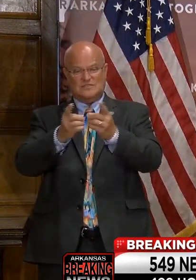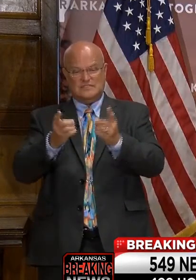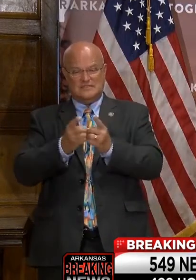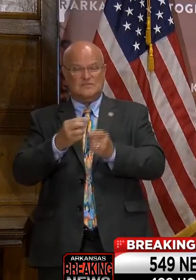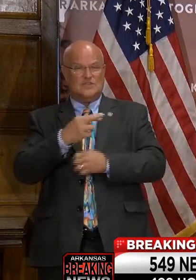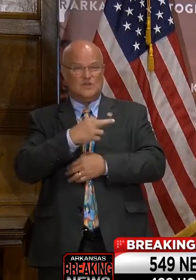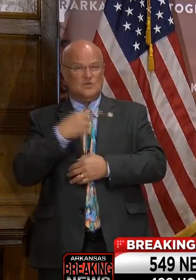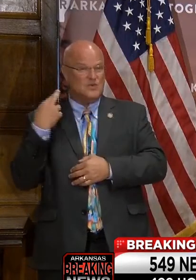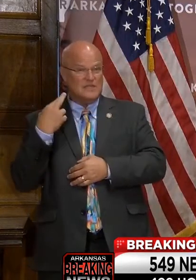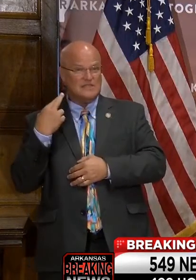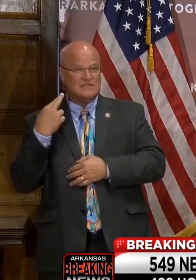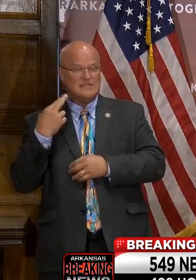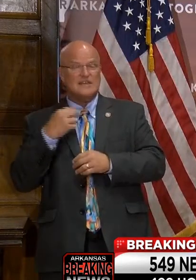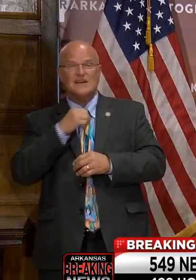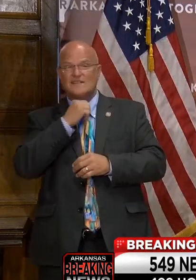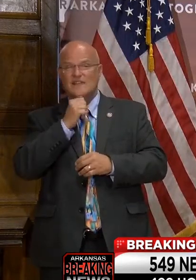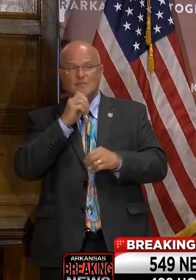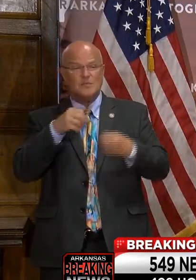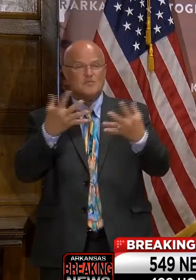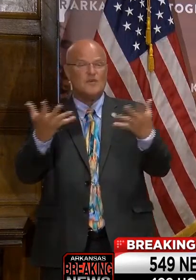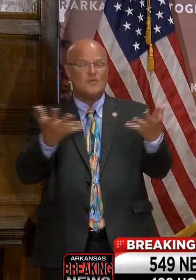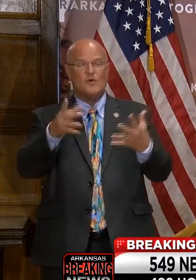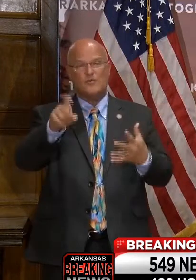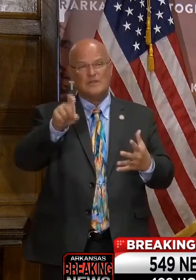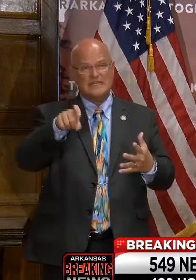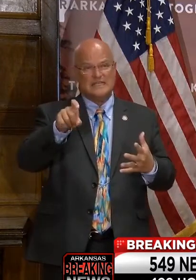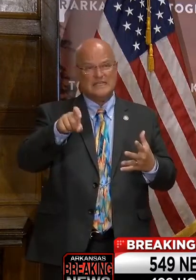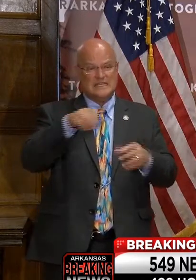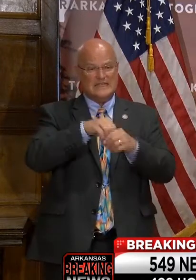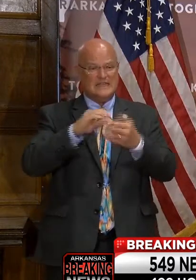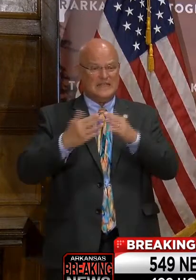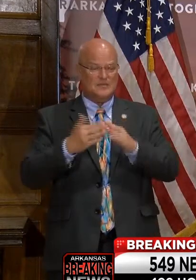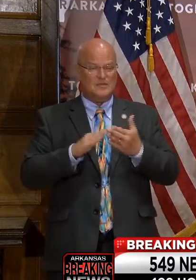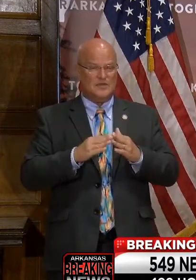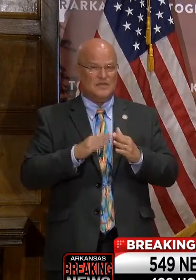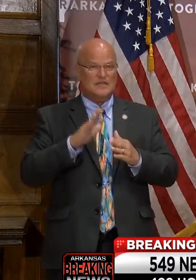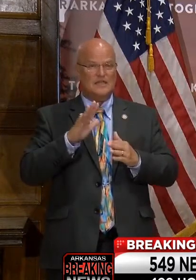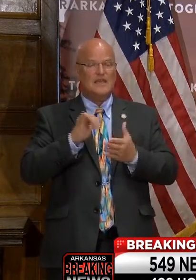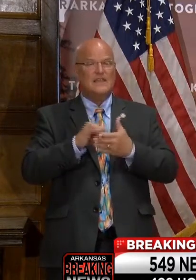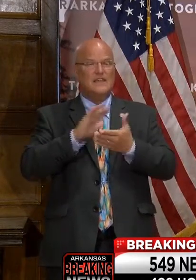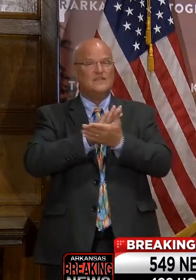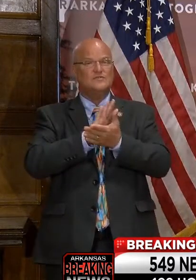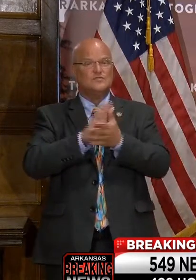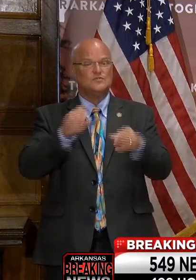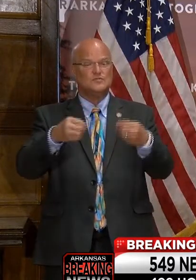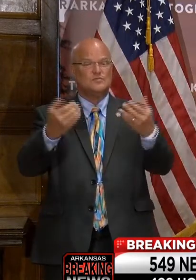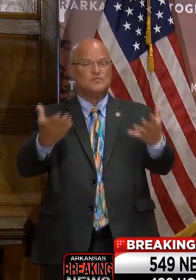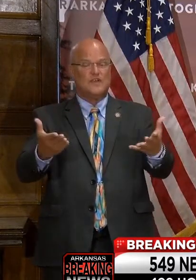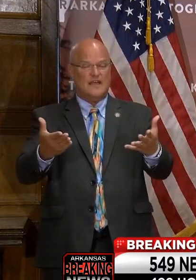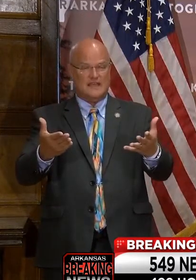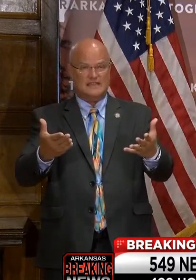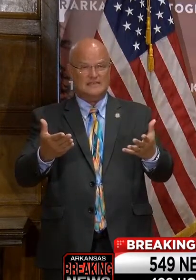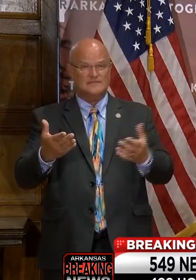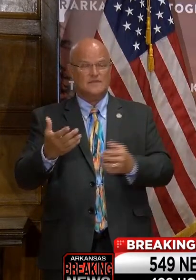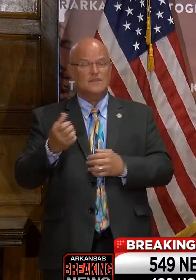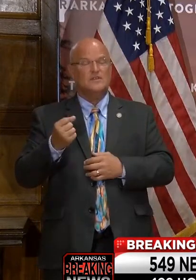risk of not being able to provide what we expect in our communities that our schools do provide so well.